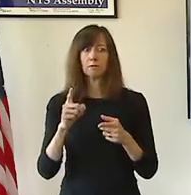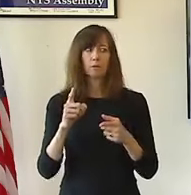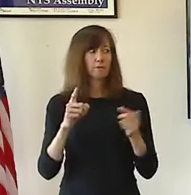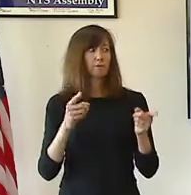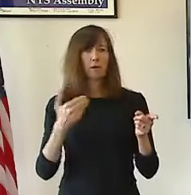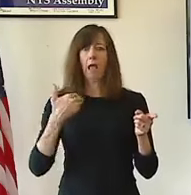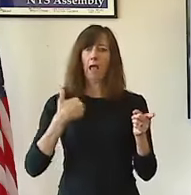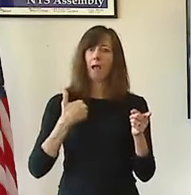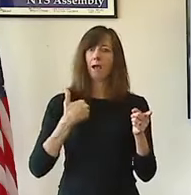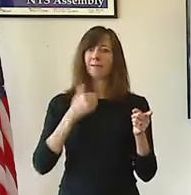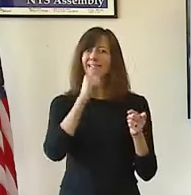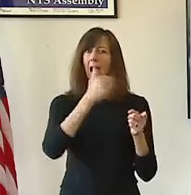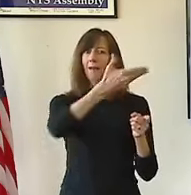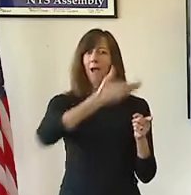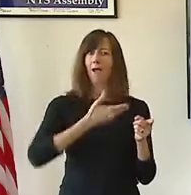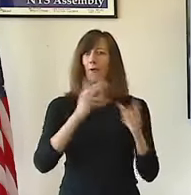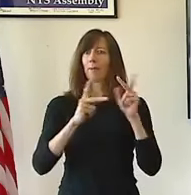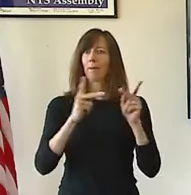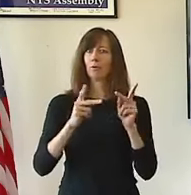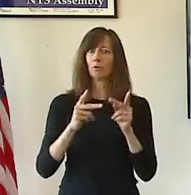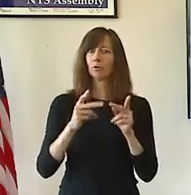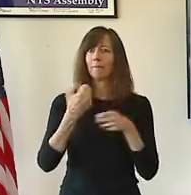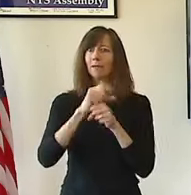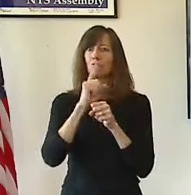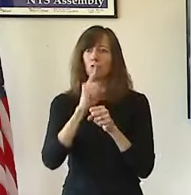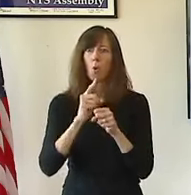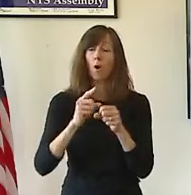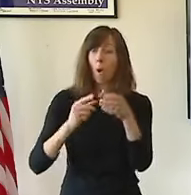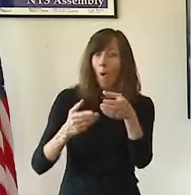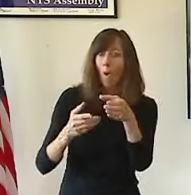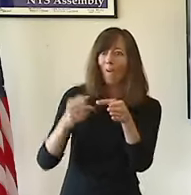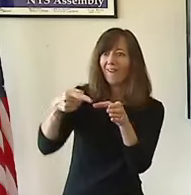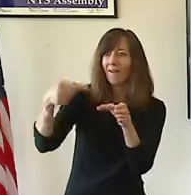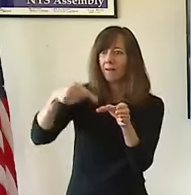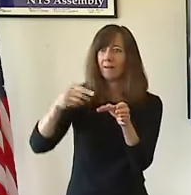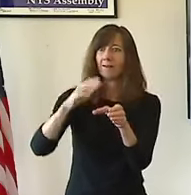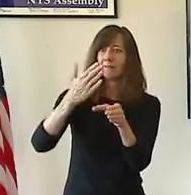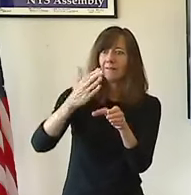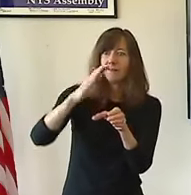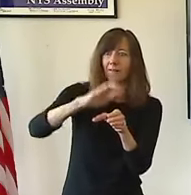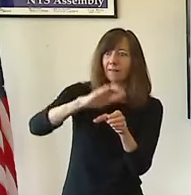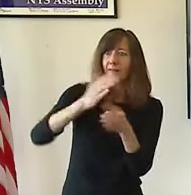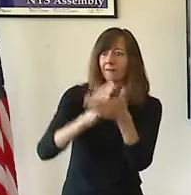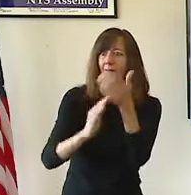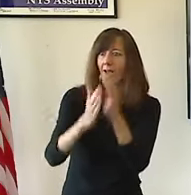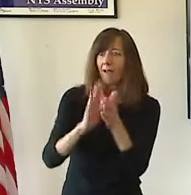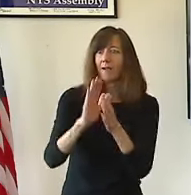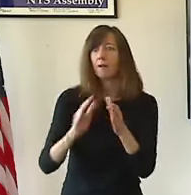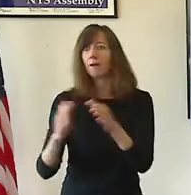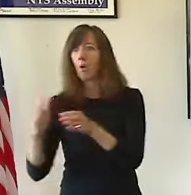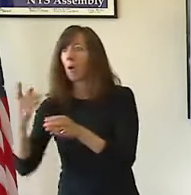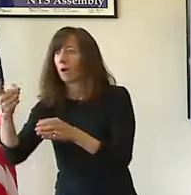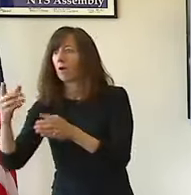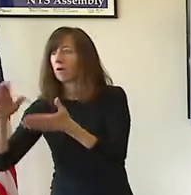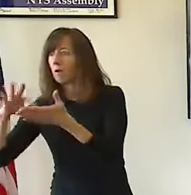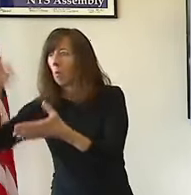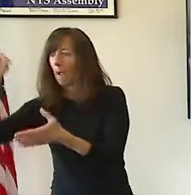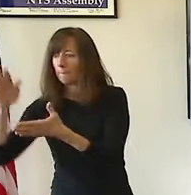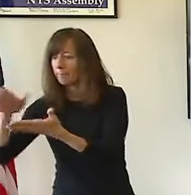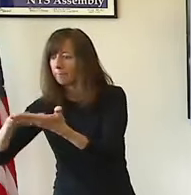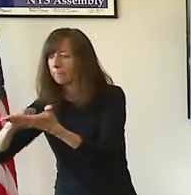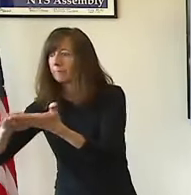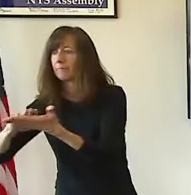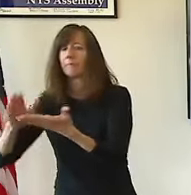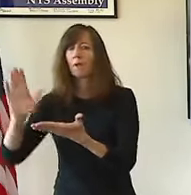team or the wipe off your phone with a Kleenex, a Clorox wipe team. You'll need to do it yourselves, and